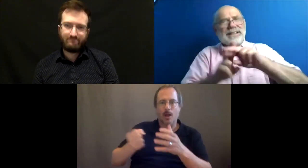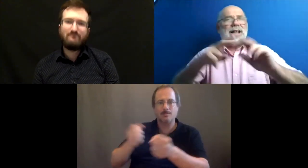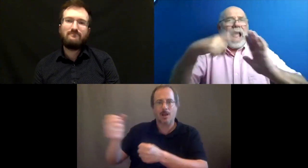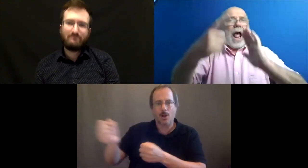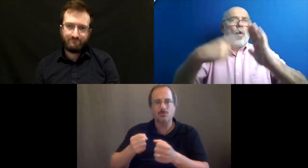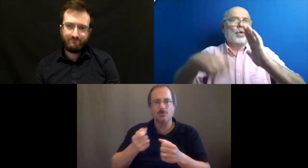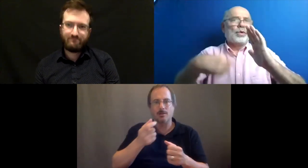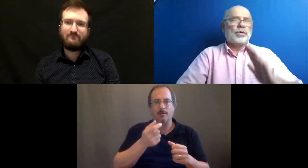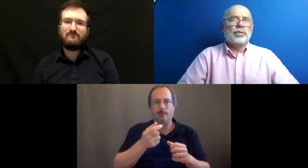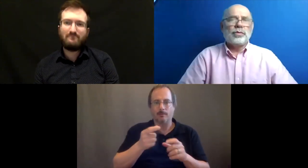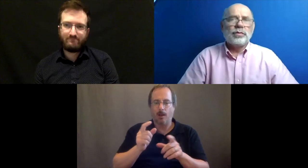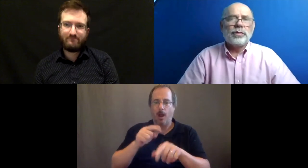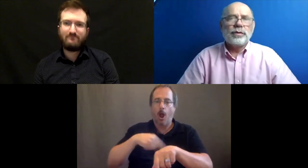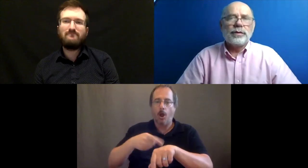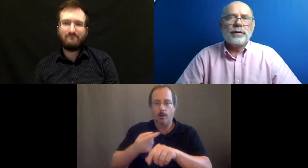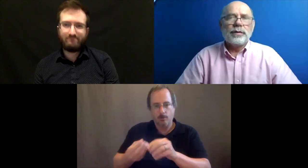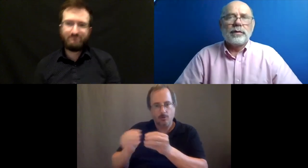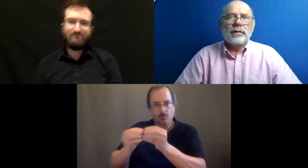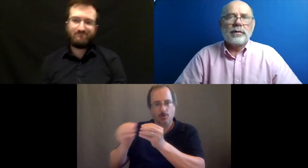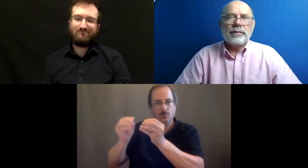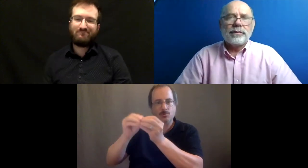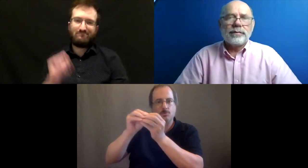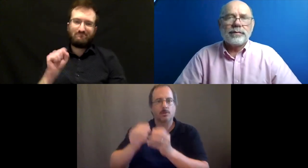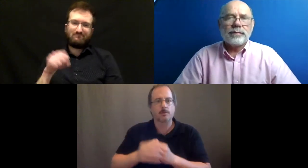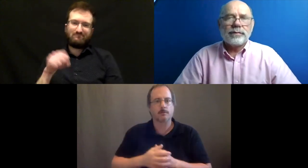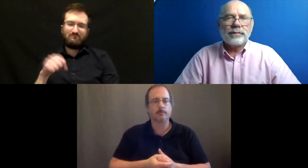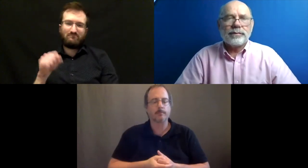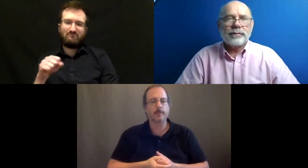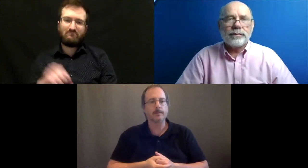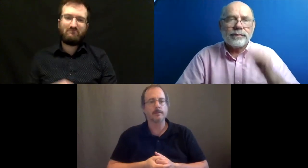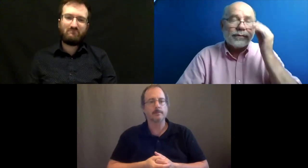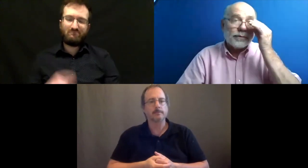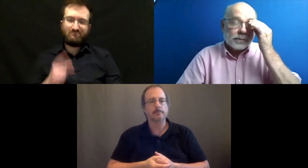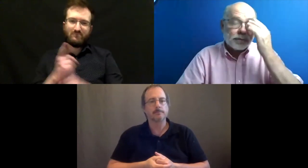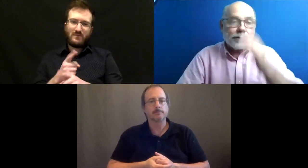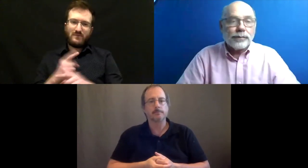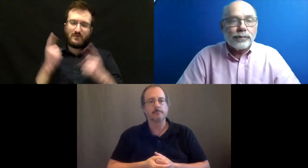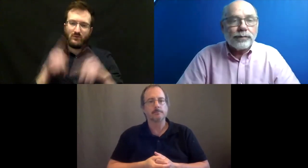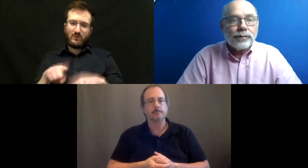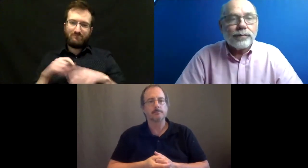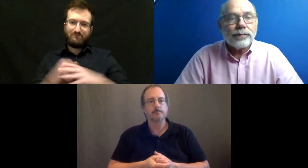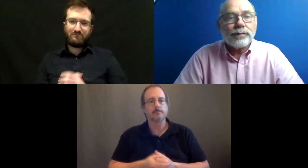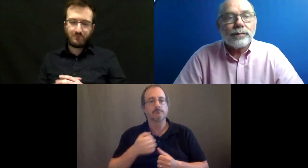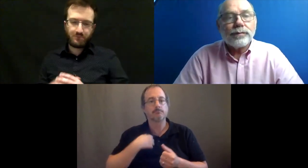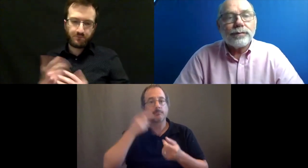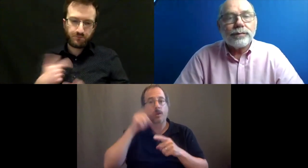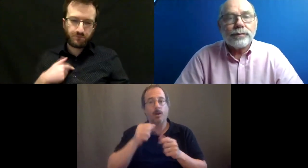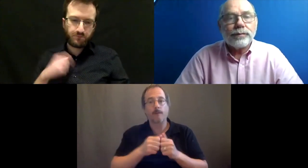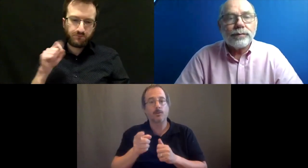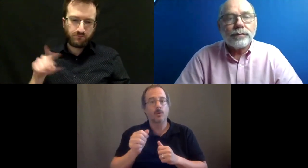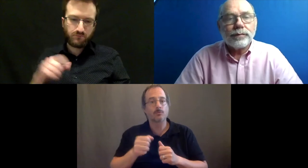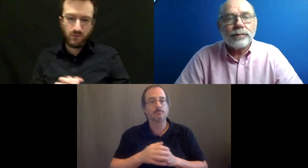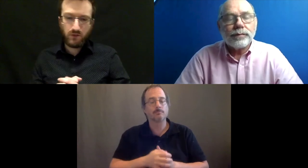to these employers to hire individuals and give them the appropriate number of hours. Yes, definitely.